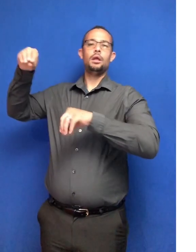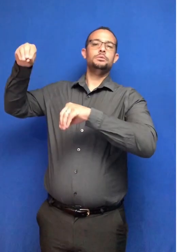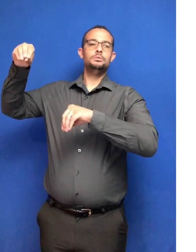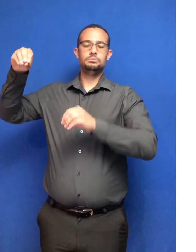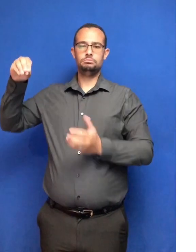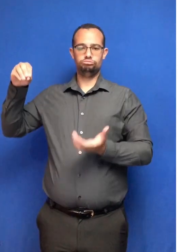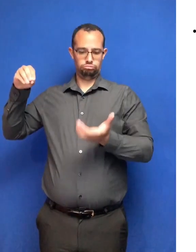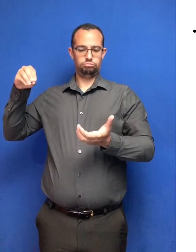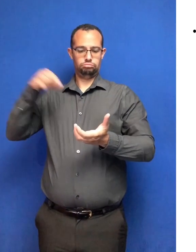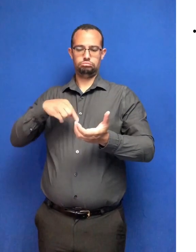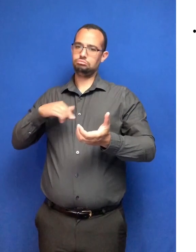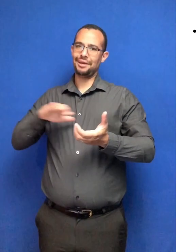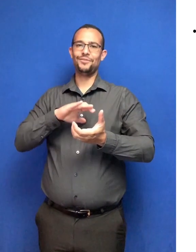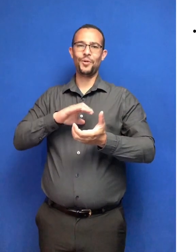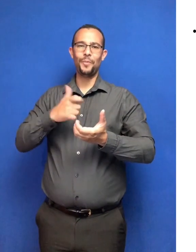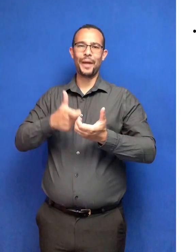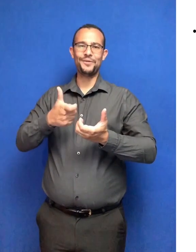charge.